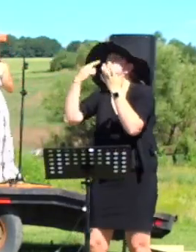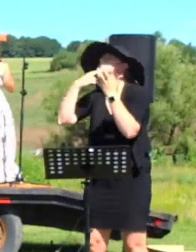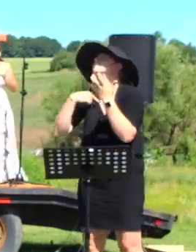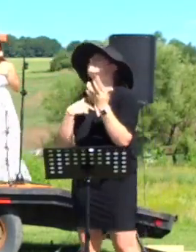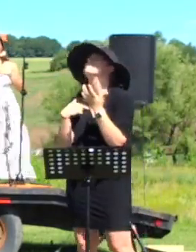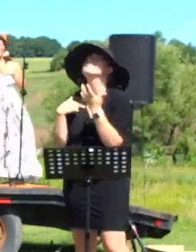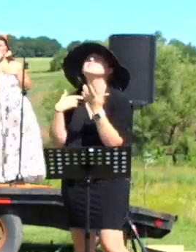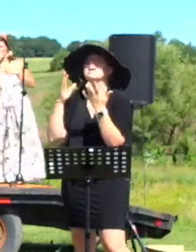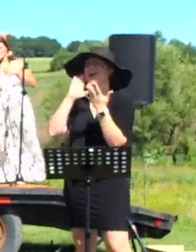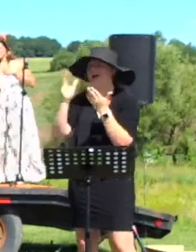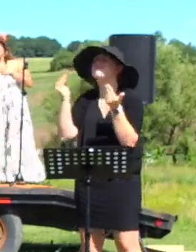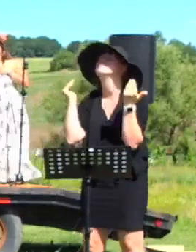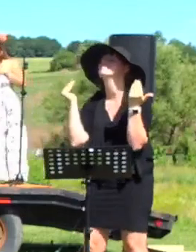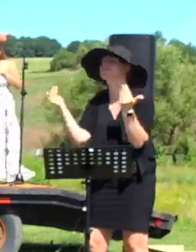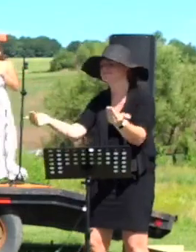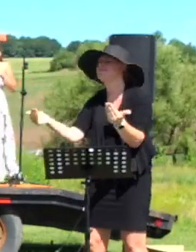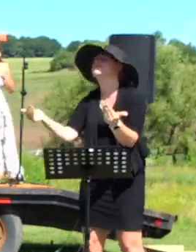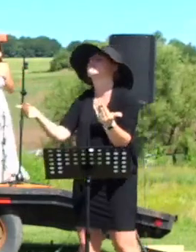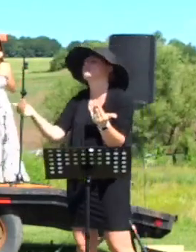you will lead me,